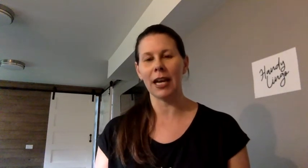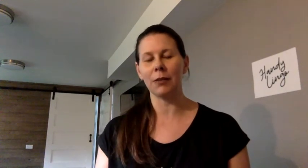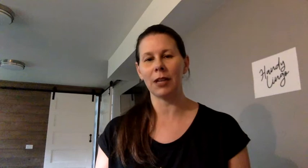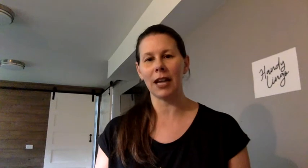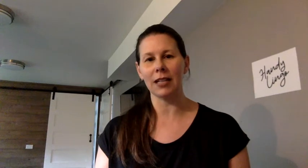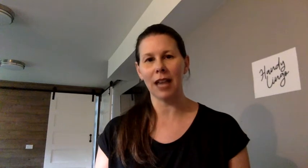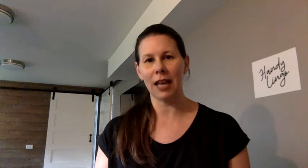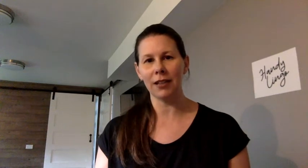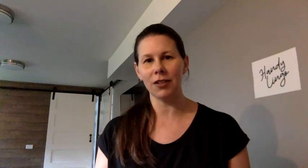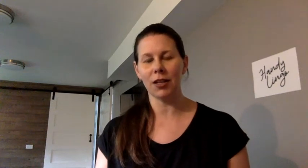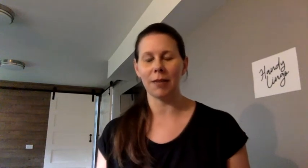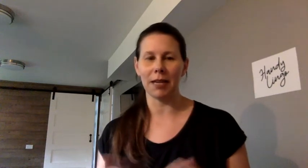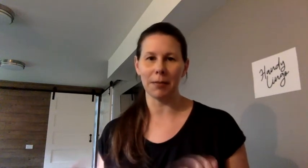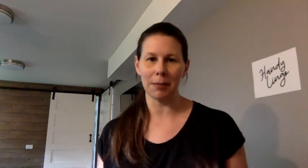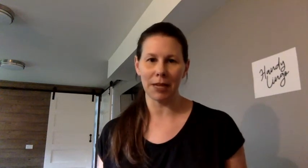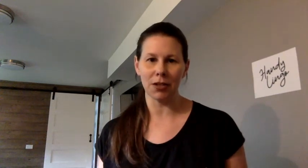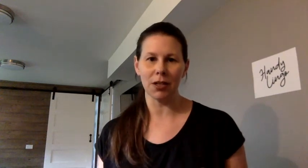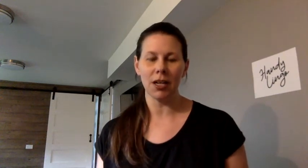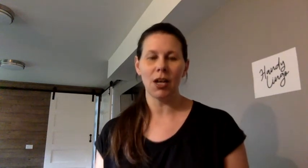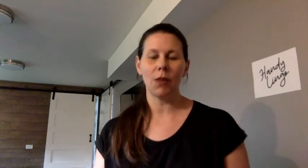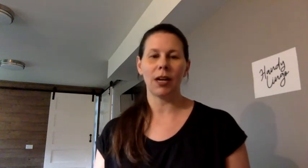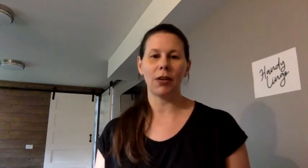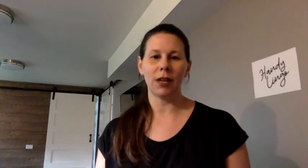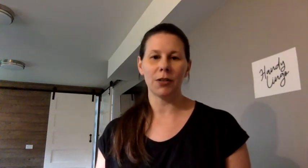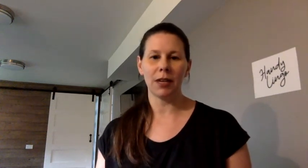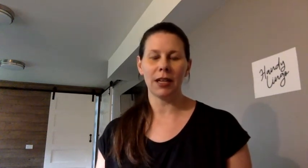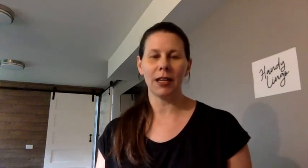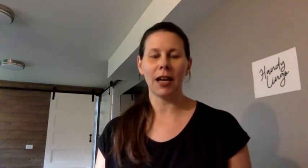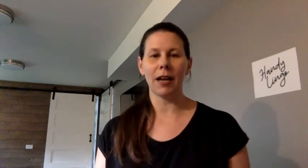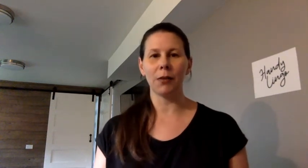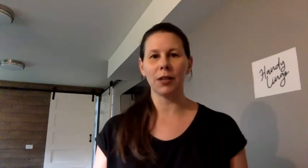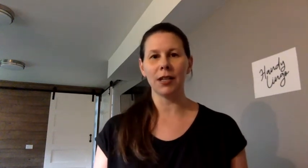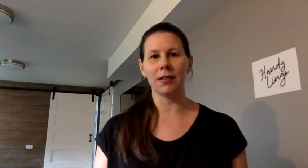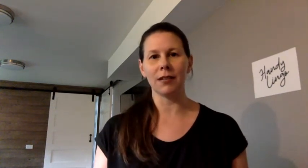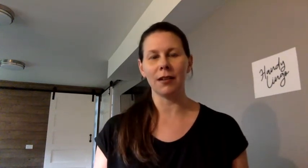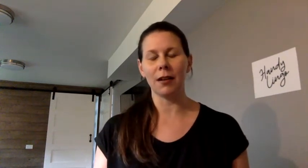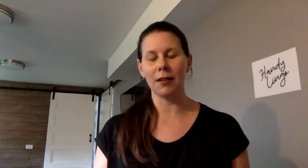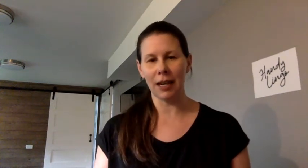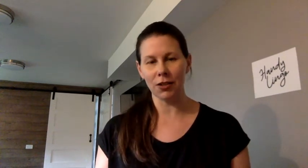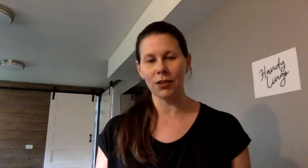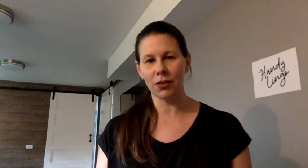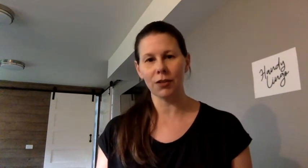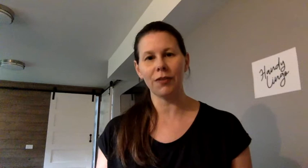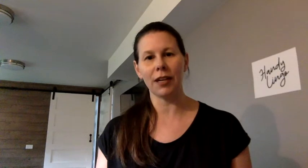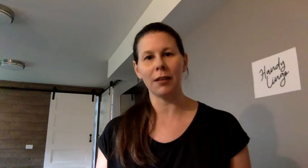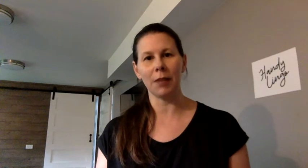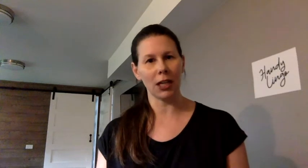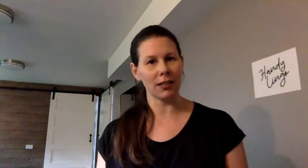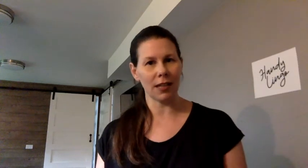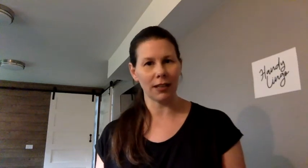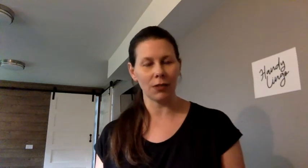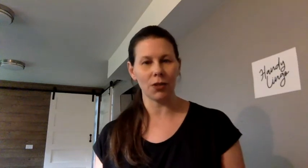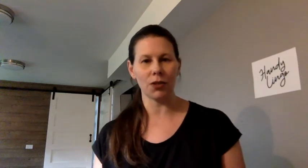when I got to college, I made it my major. When I graduated, I worked as a nationally certified American Sign Language